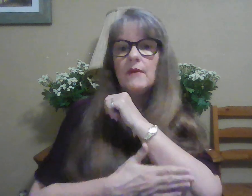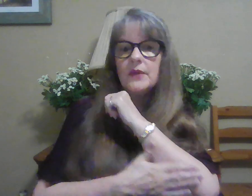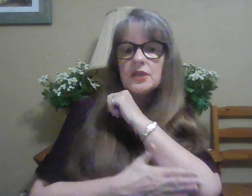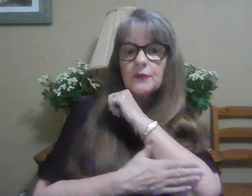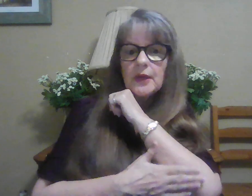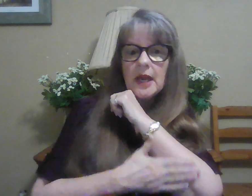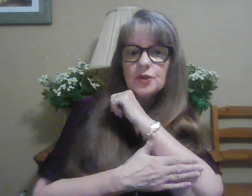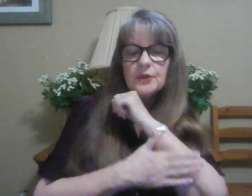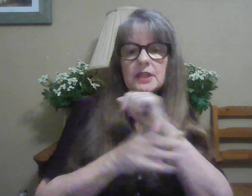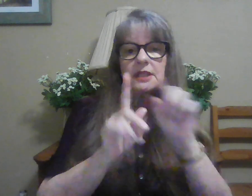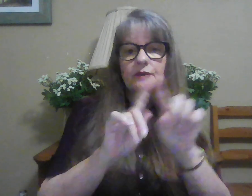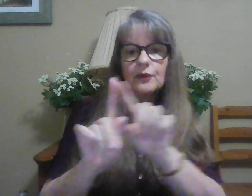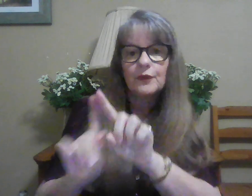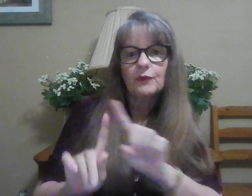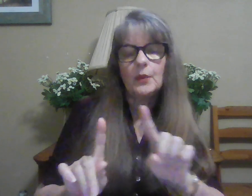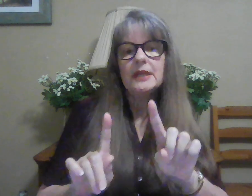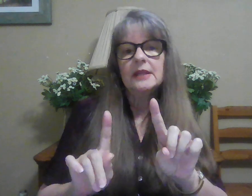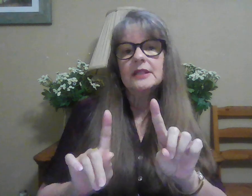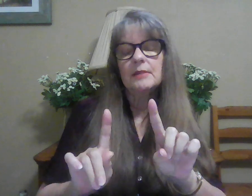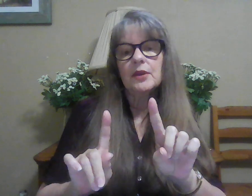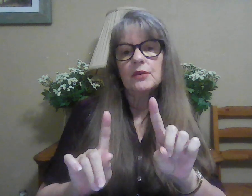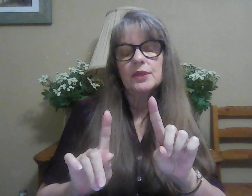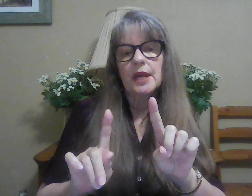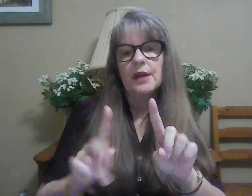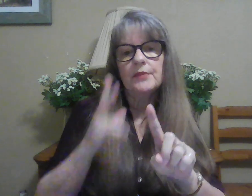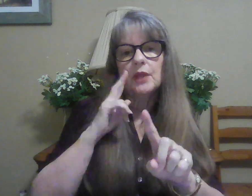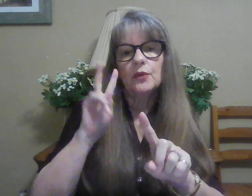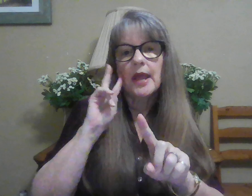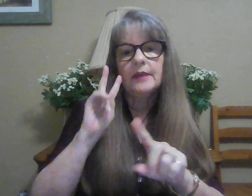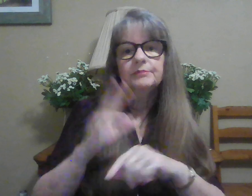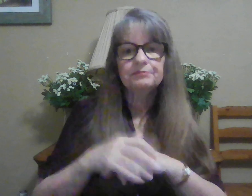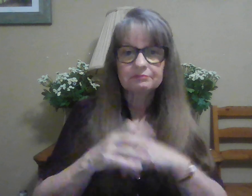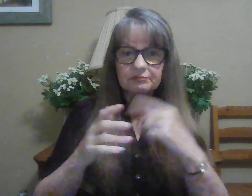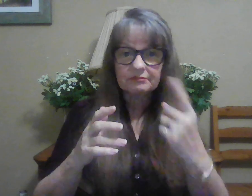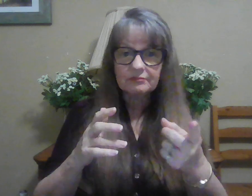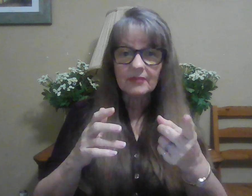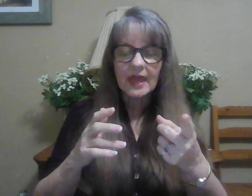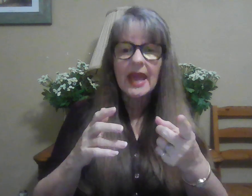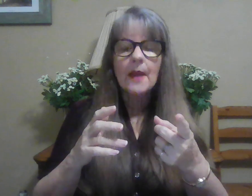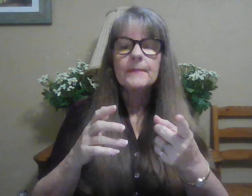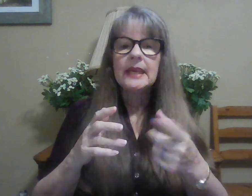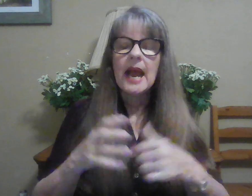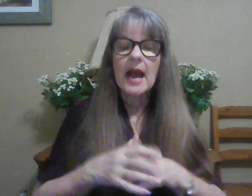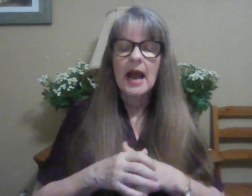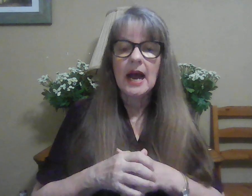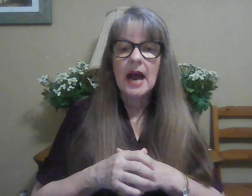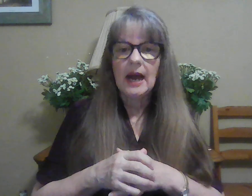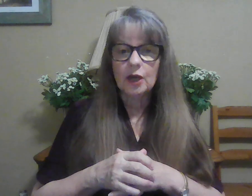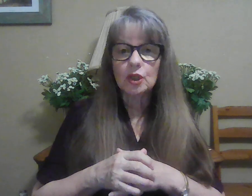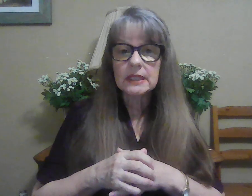these different countries, different. We did some of those the other day. But